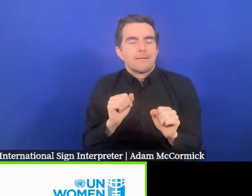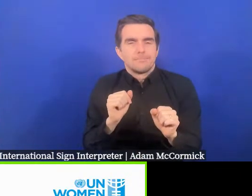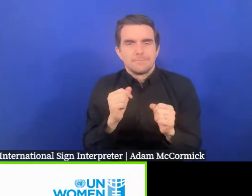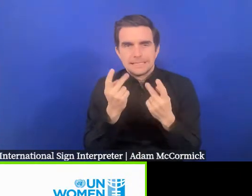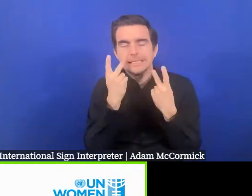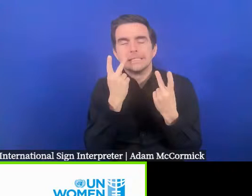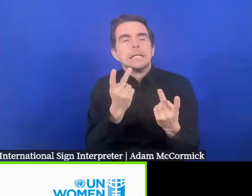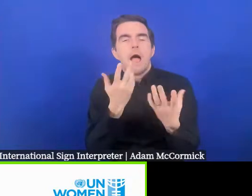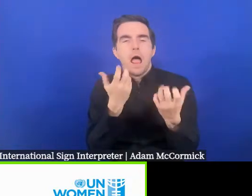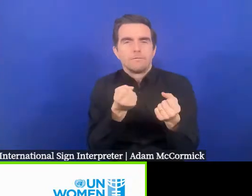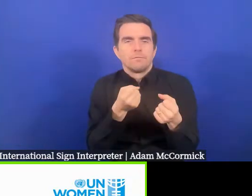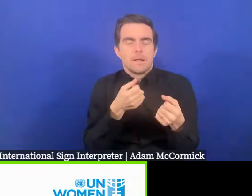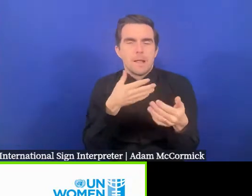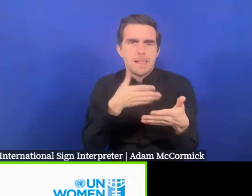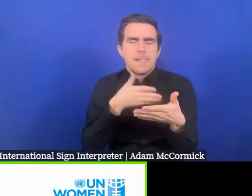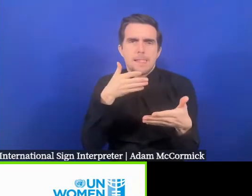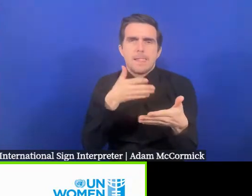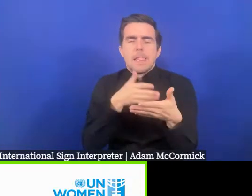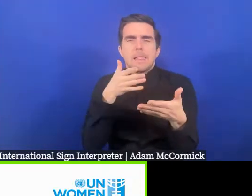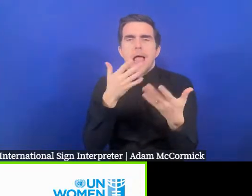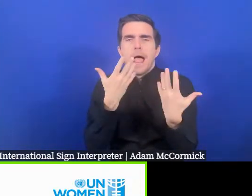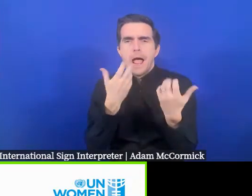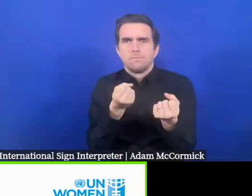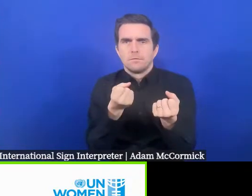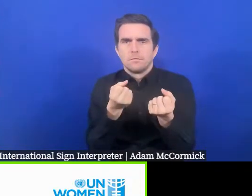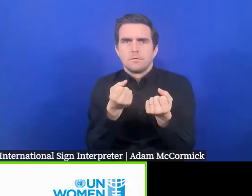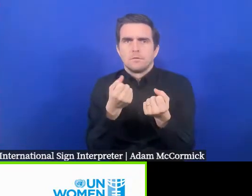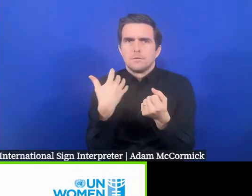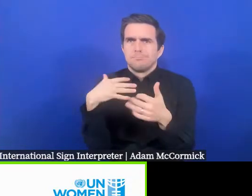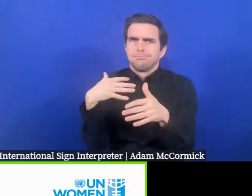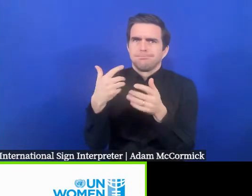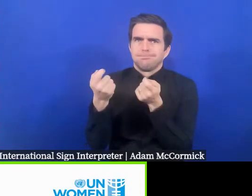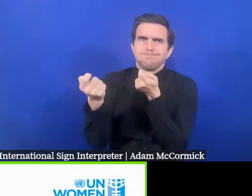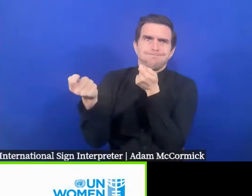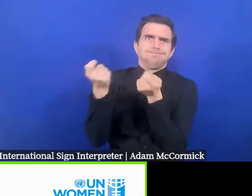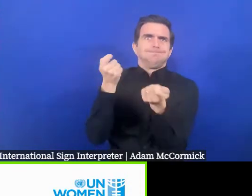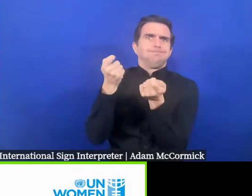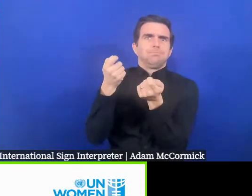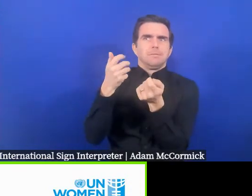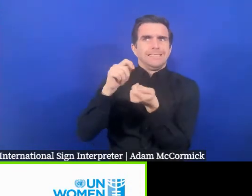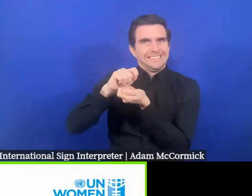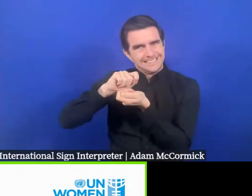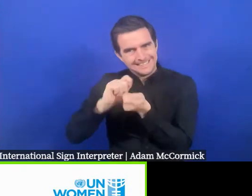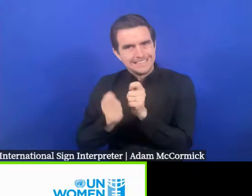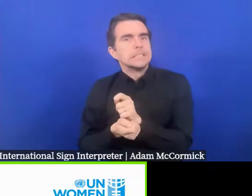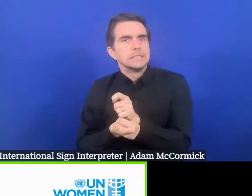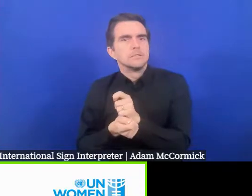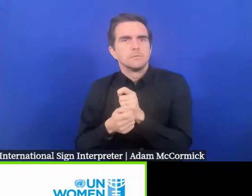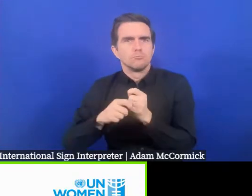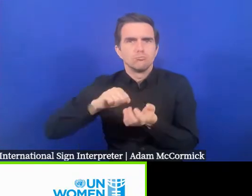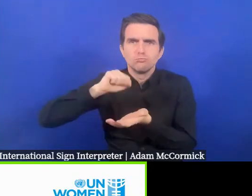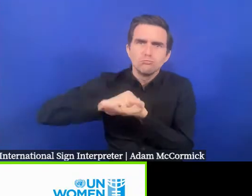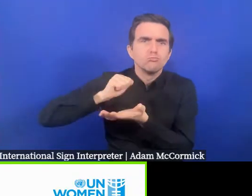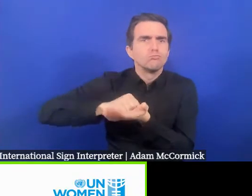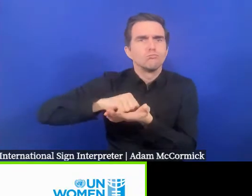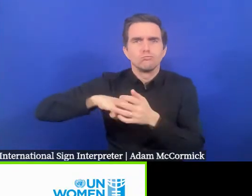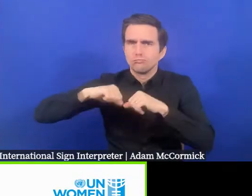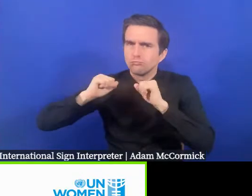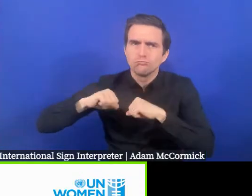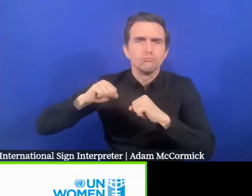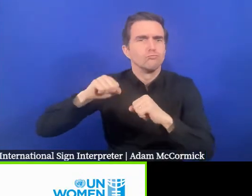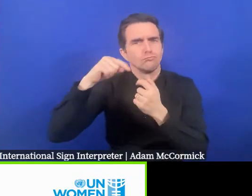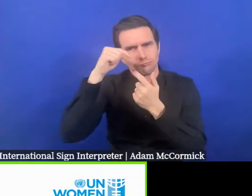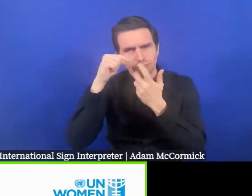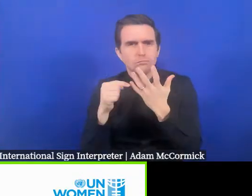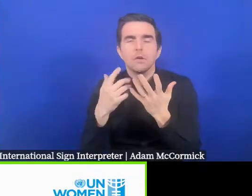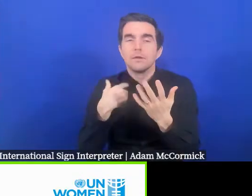you shared. We'd really like to see those, please. If they're publicly available, we'd love you to share those, please. That would be great. We're really interested